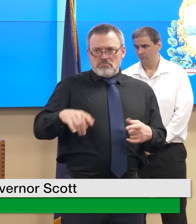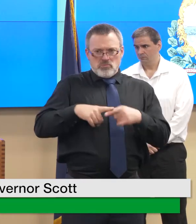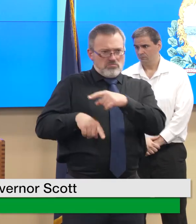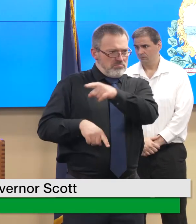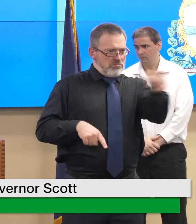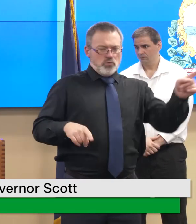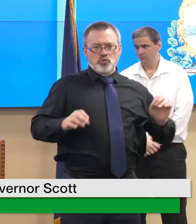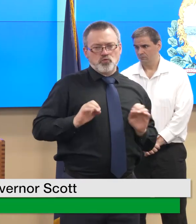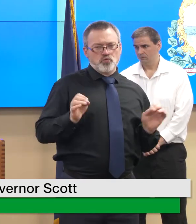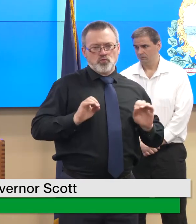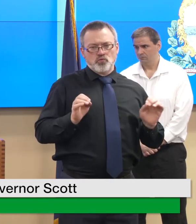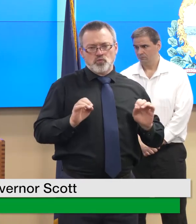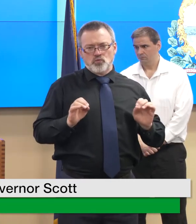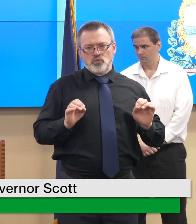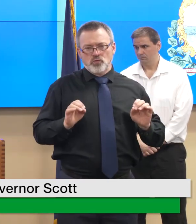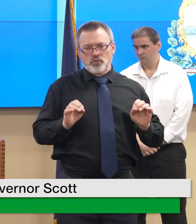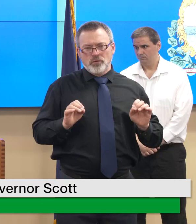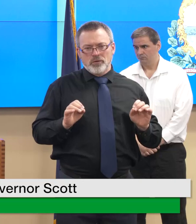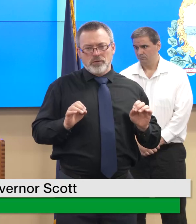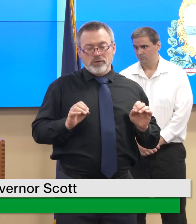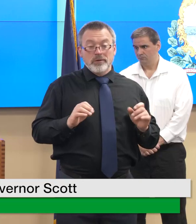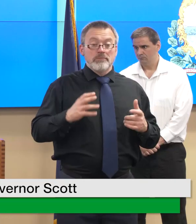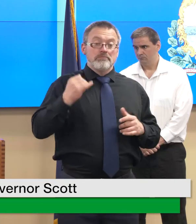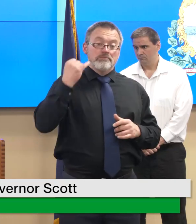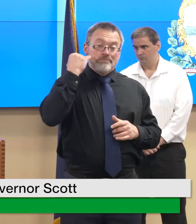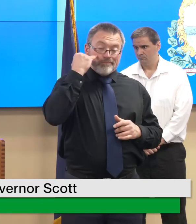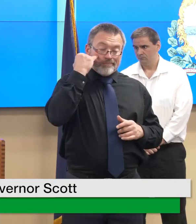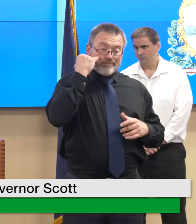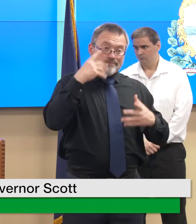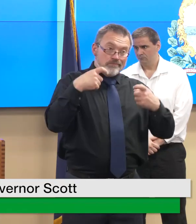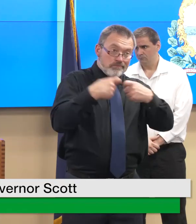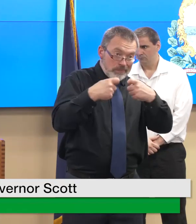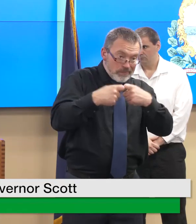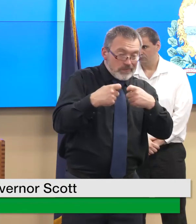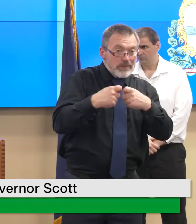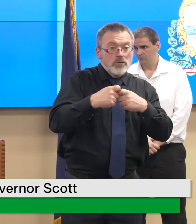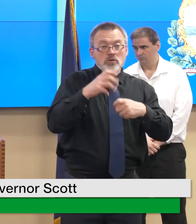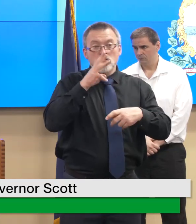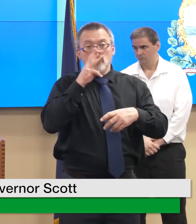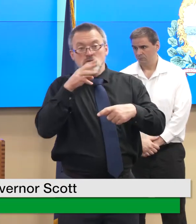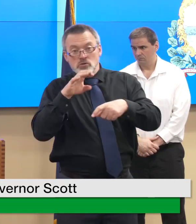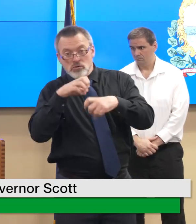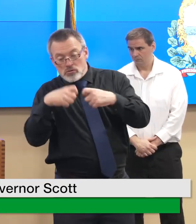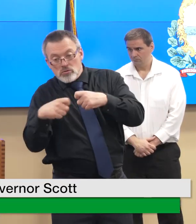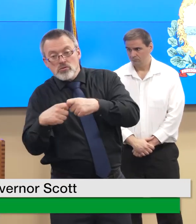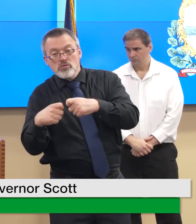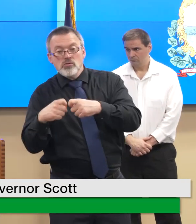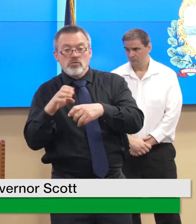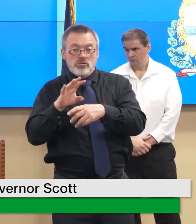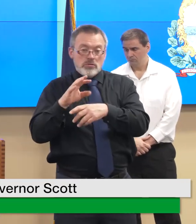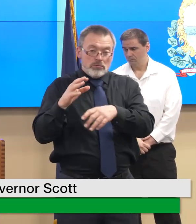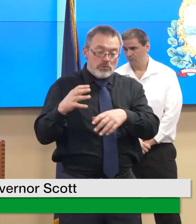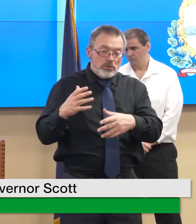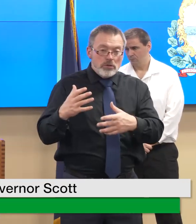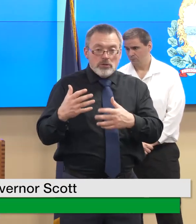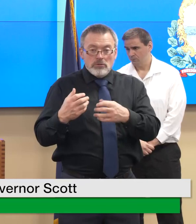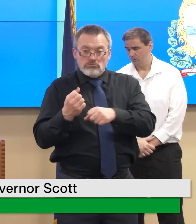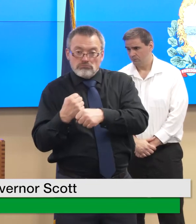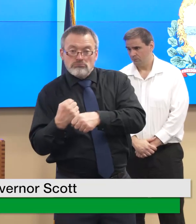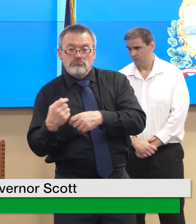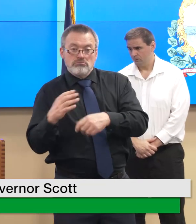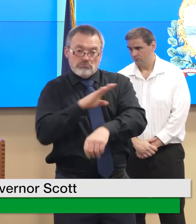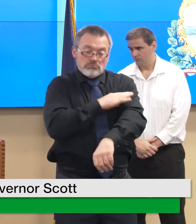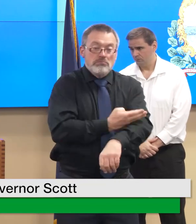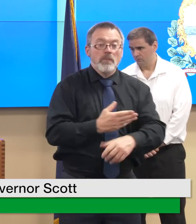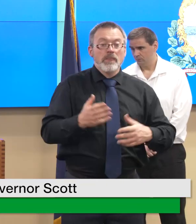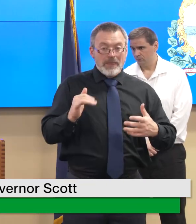recreation and hydropower generation in addition to flood protection. The dams that are being proposed for removal or have been